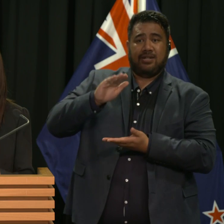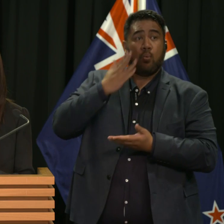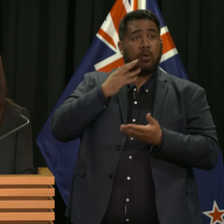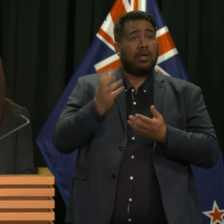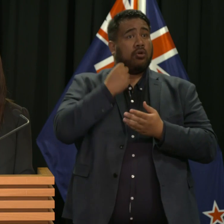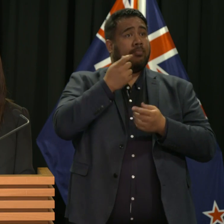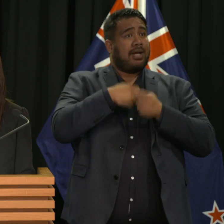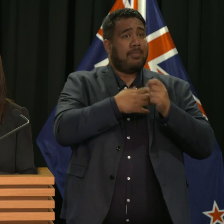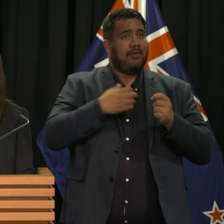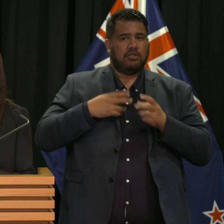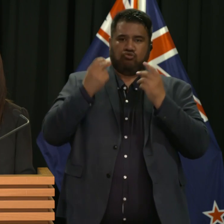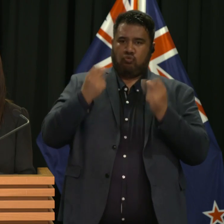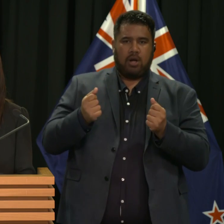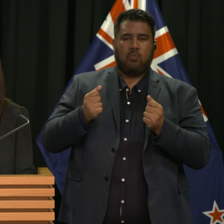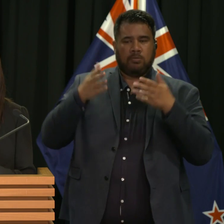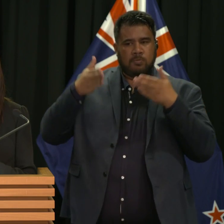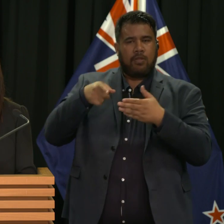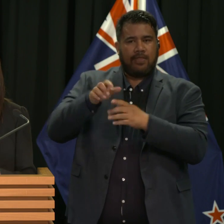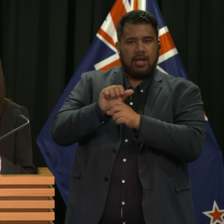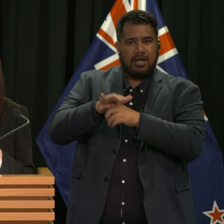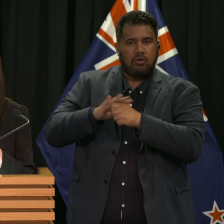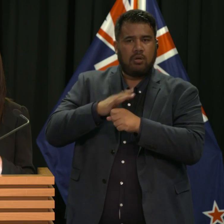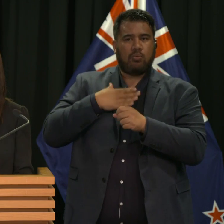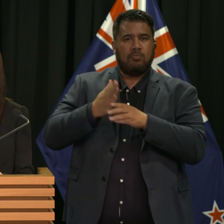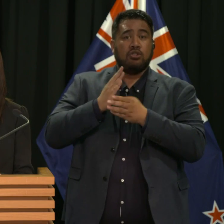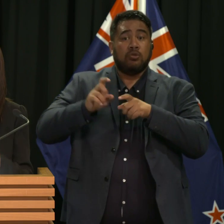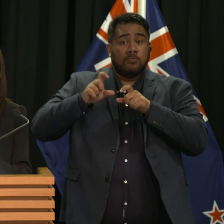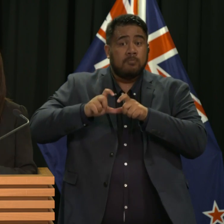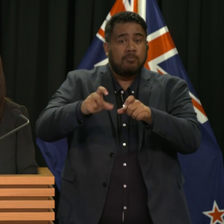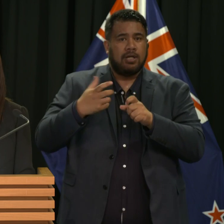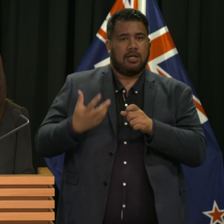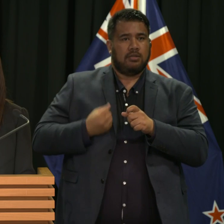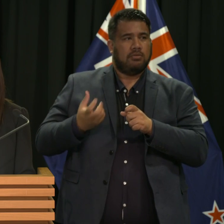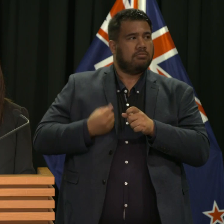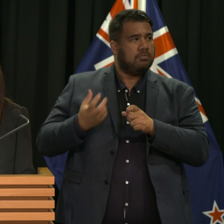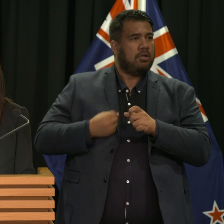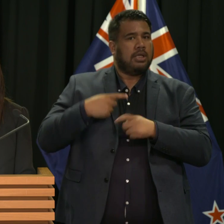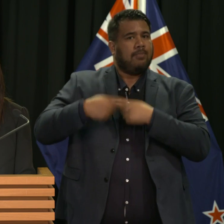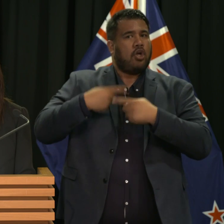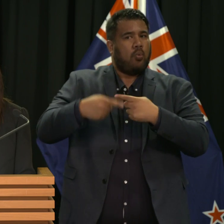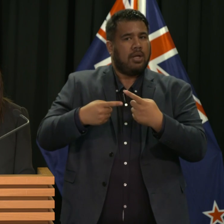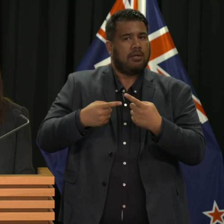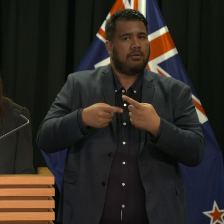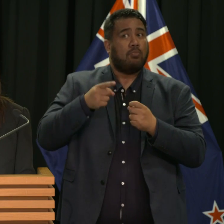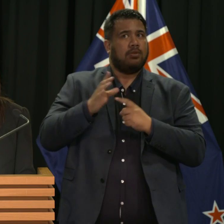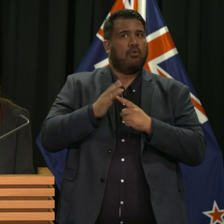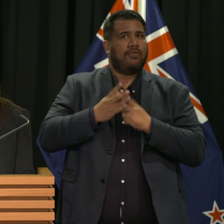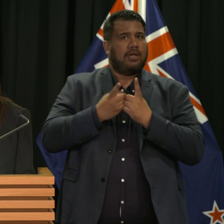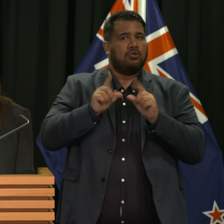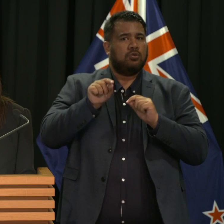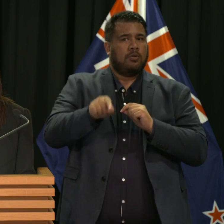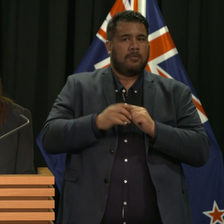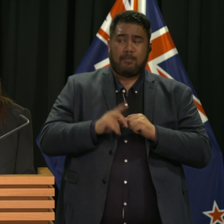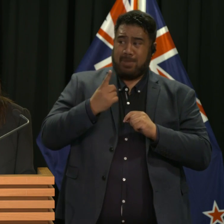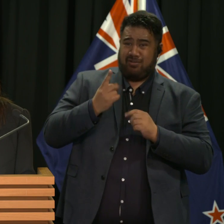I absolutely accept we have a duty of care to ensure the sustainability of super, and that was an important way that we can continue to ensure that.